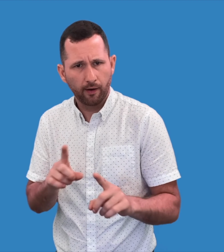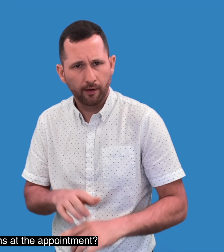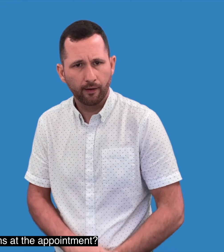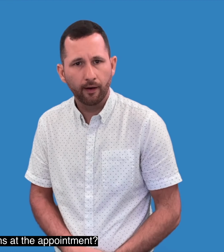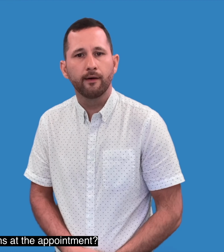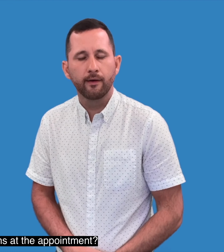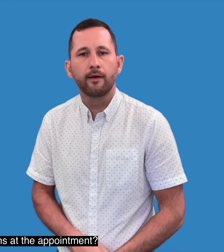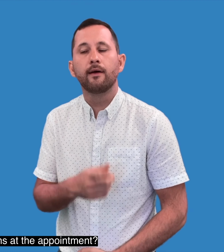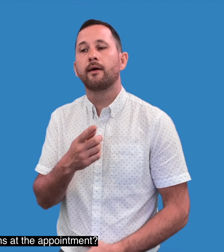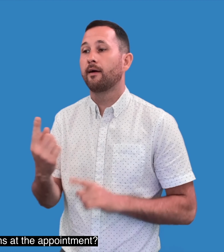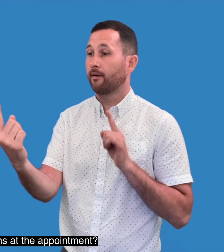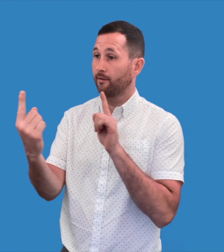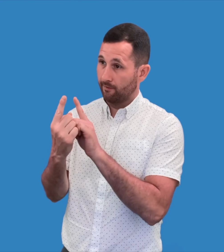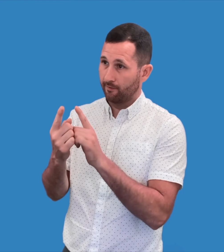What happens at the appointment?